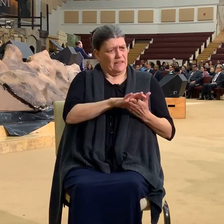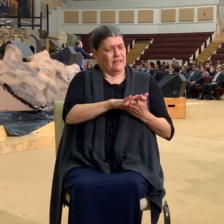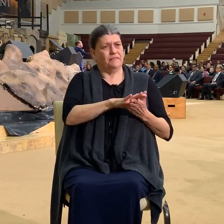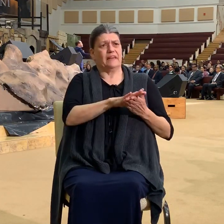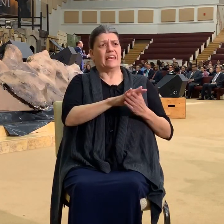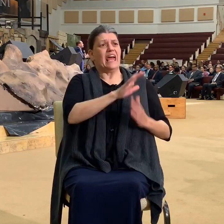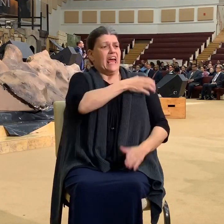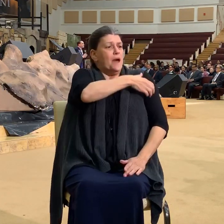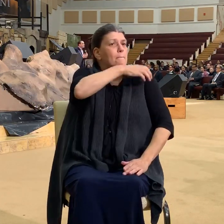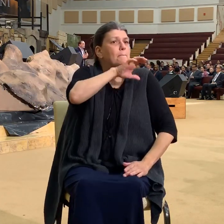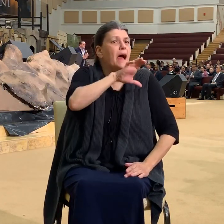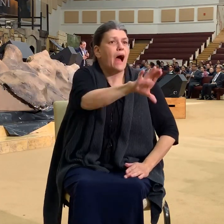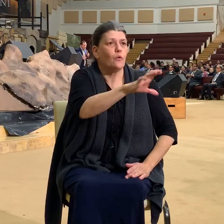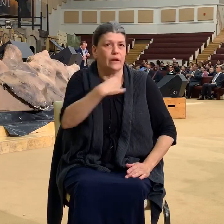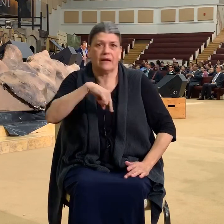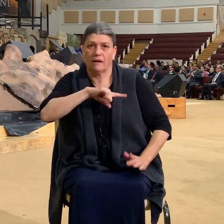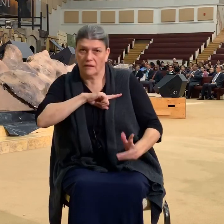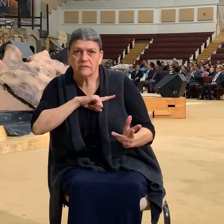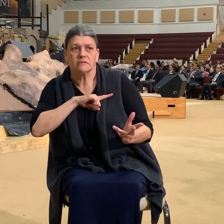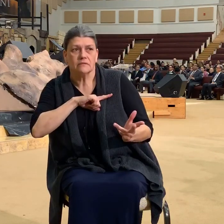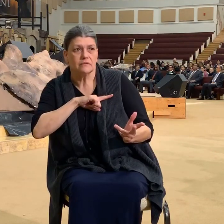ministry, I go to so many churches